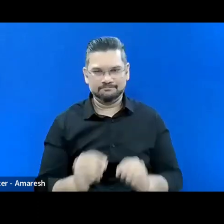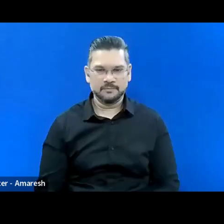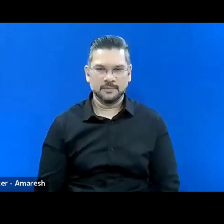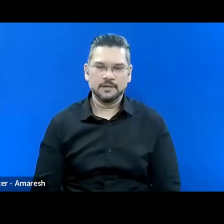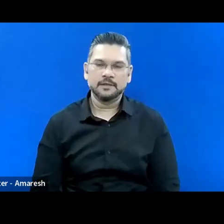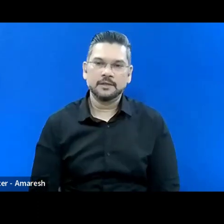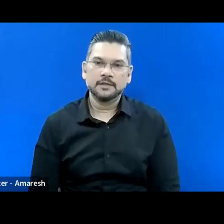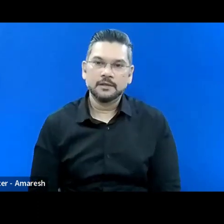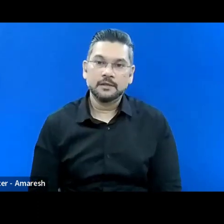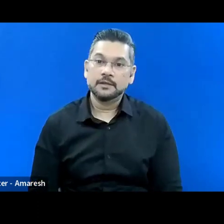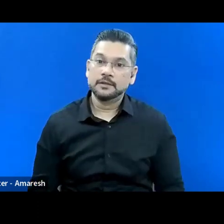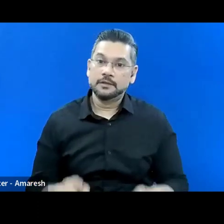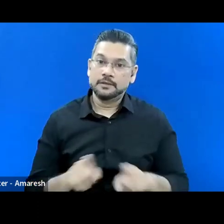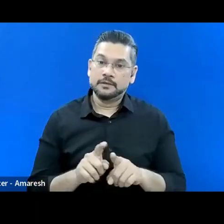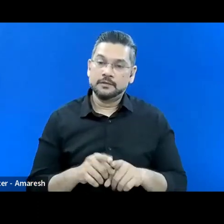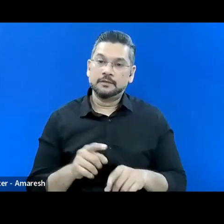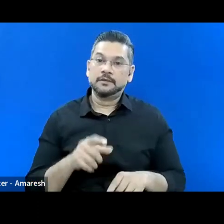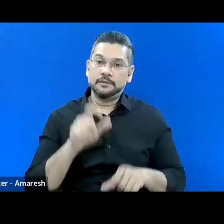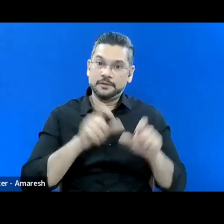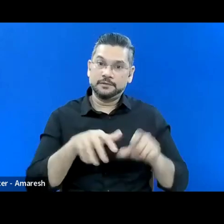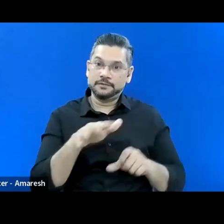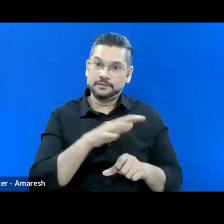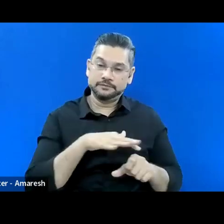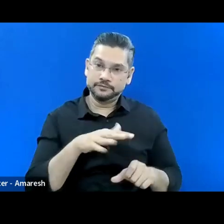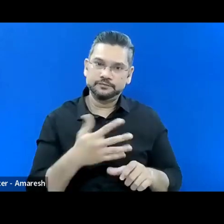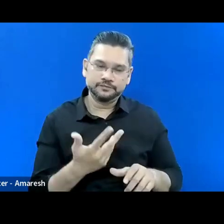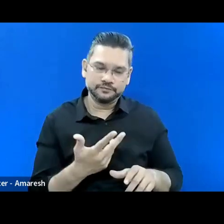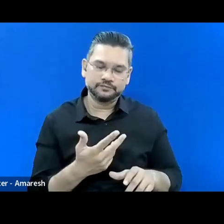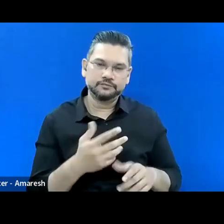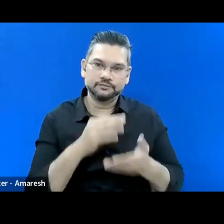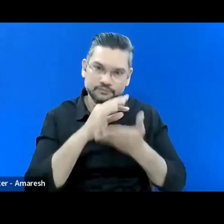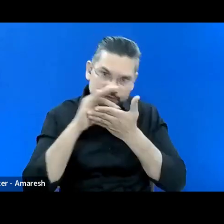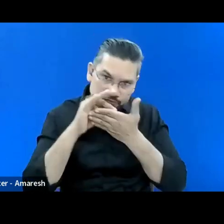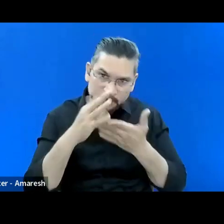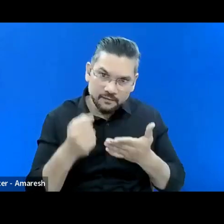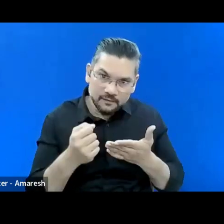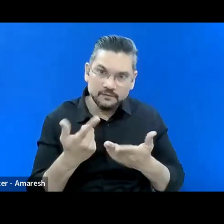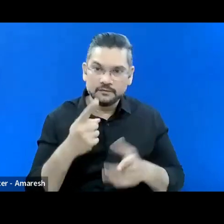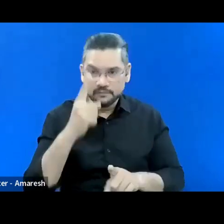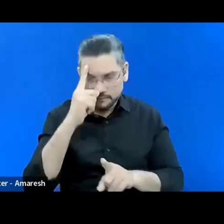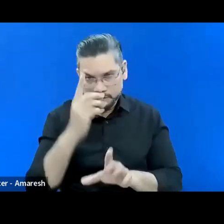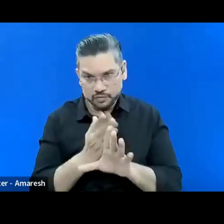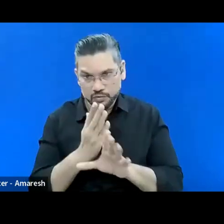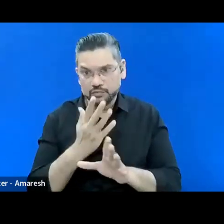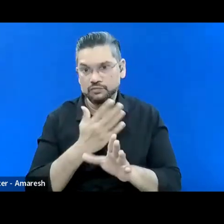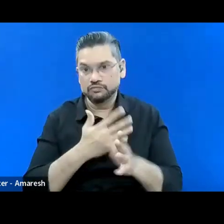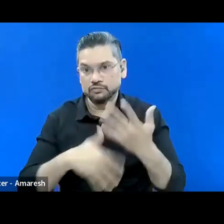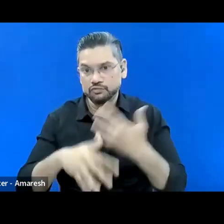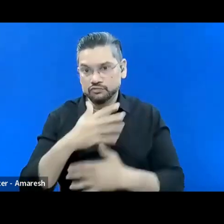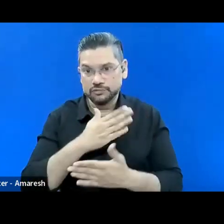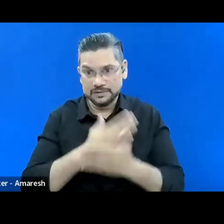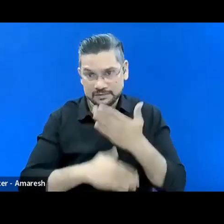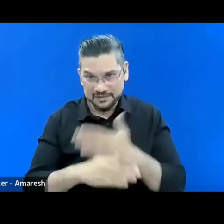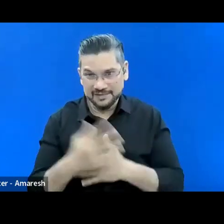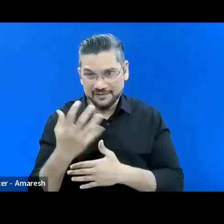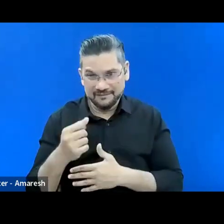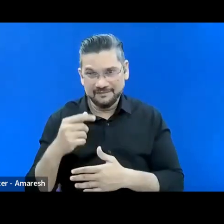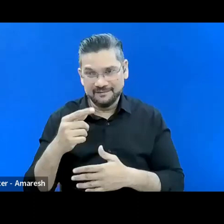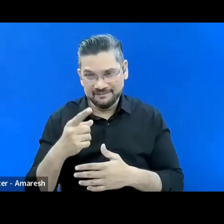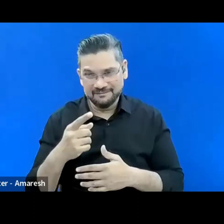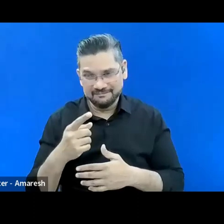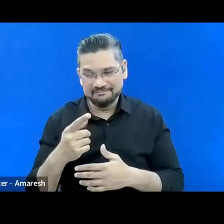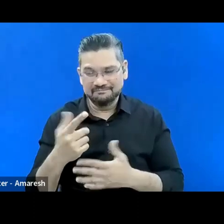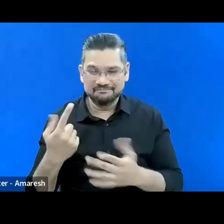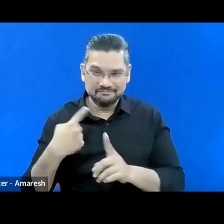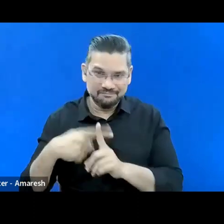psychosocial disabilities and people who depend on substance are still looked at from an angle of morality and also